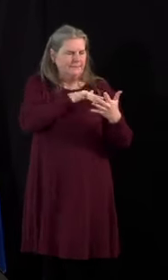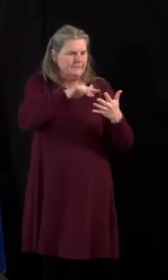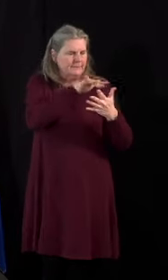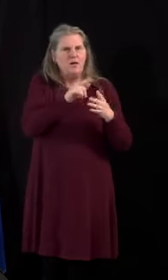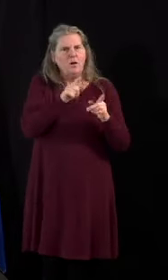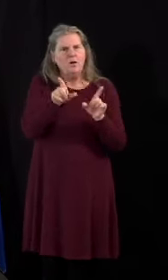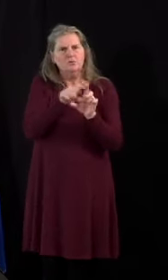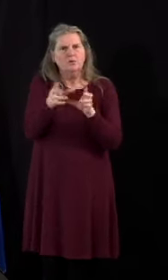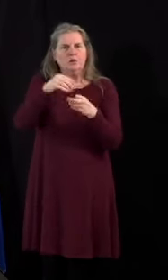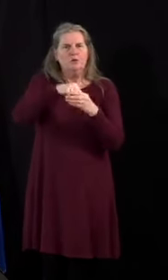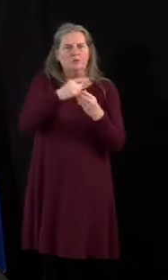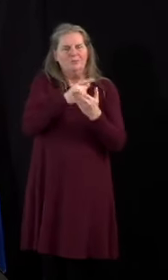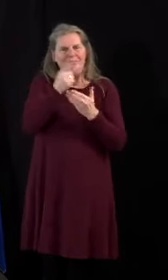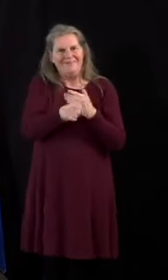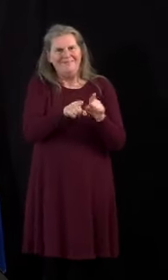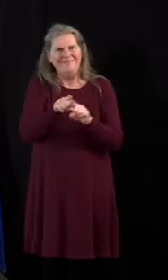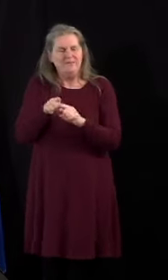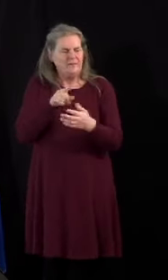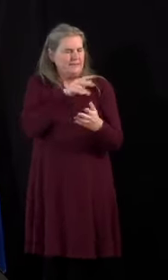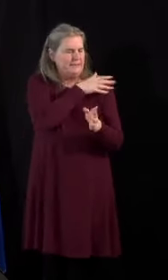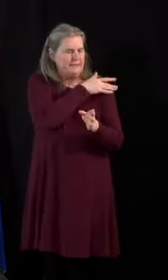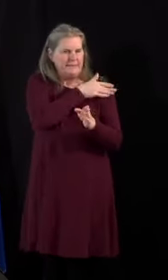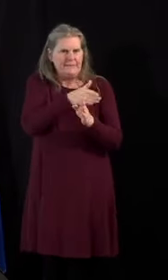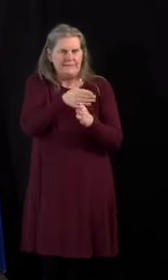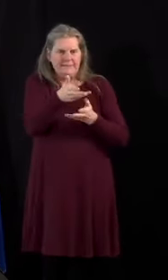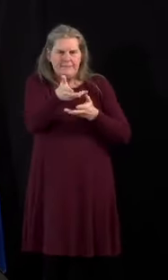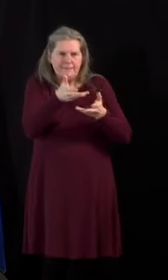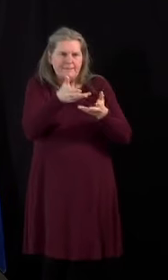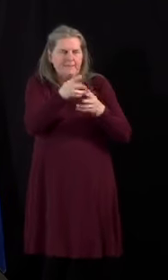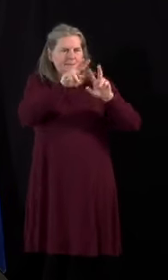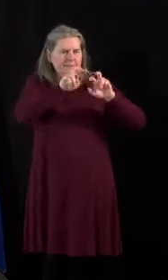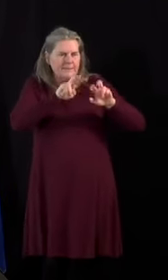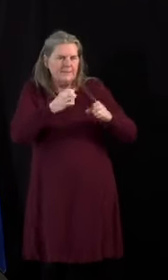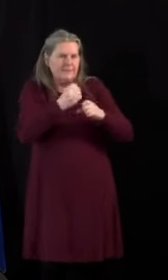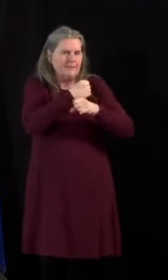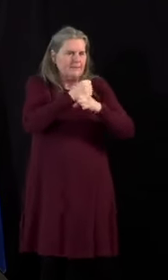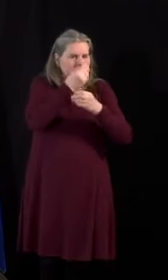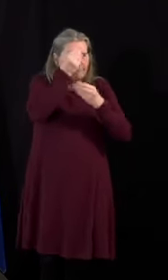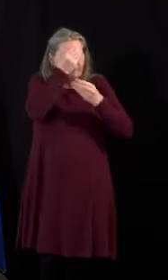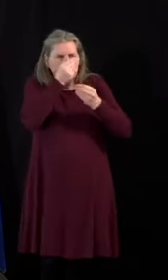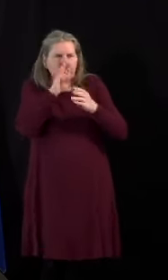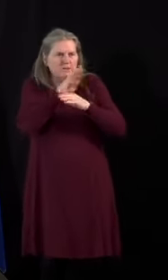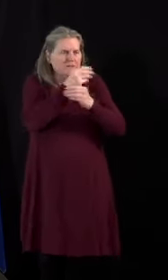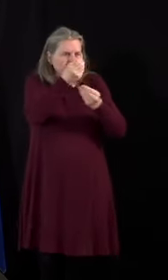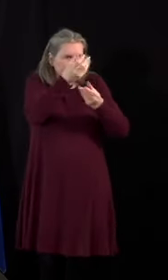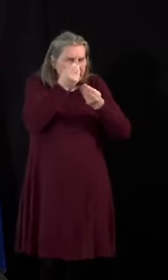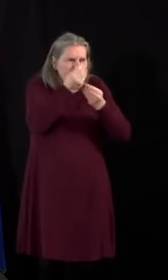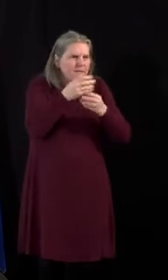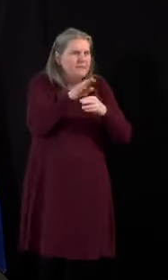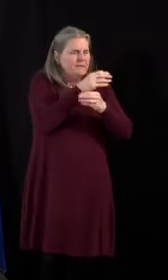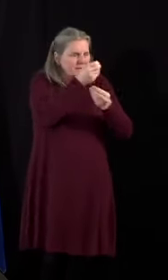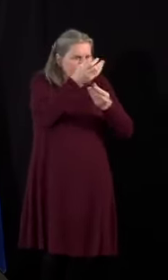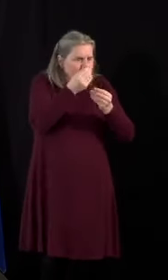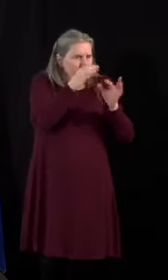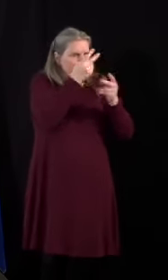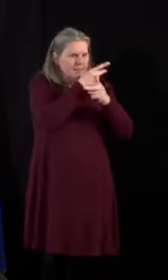including the weekends, a few more, going back and forth and analyzing the statistical information that we have access